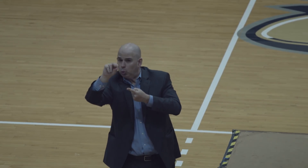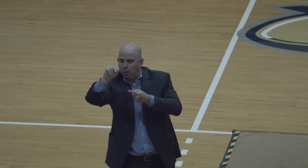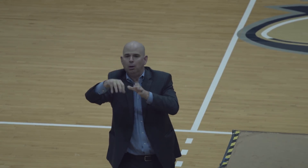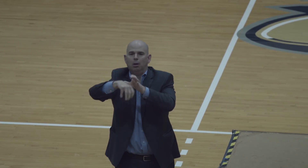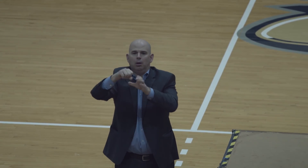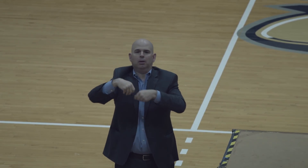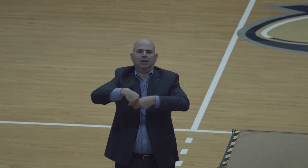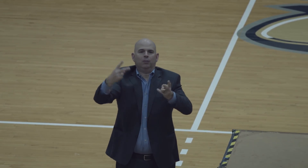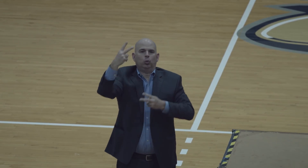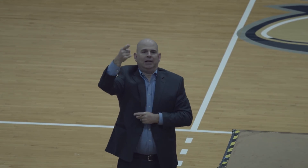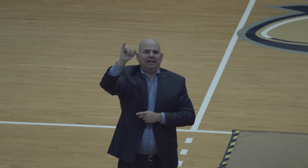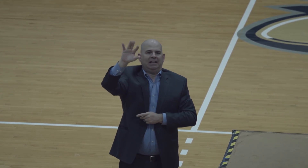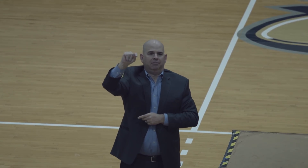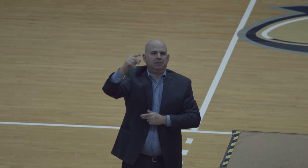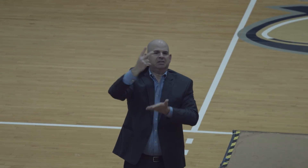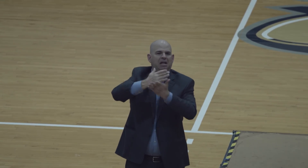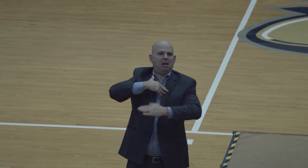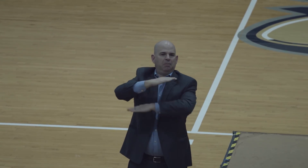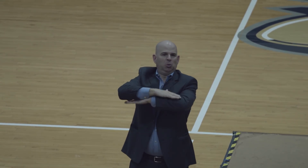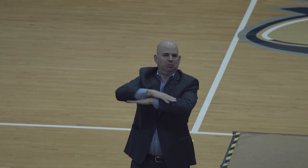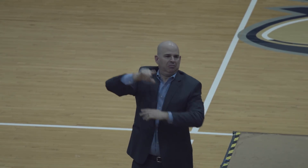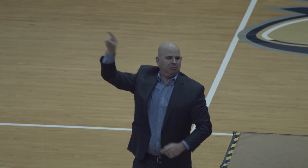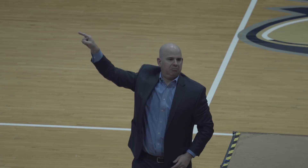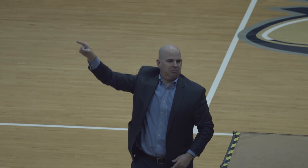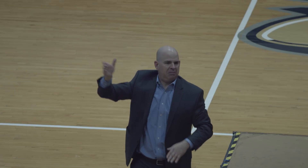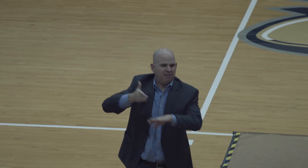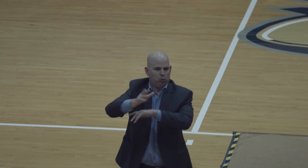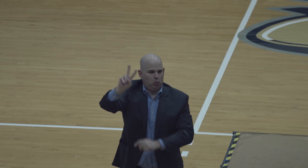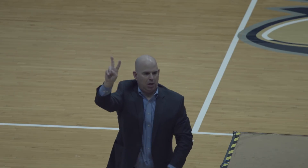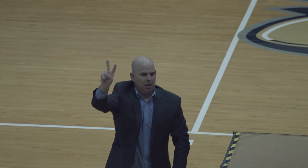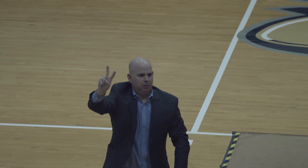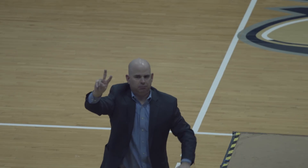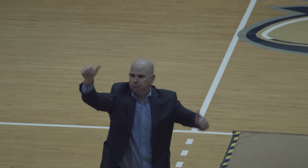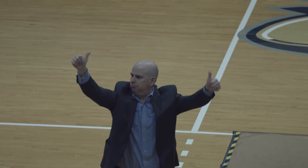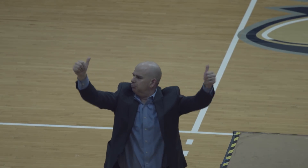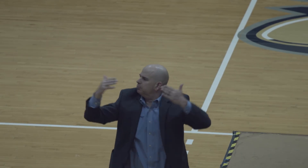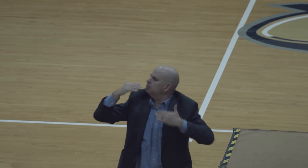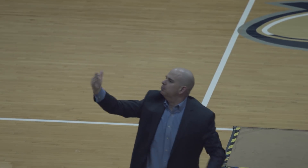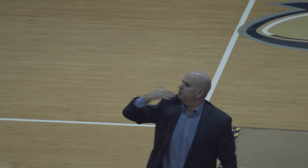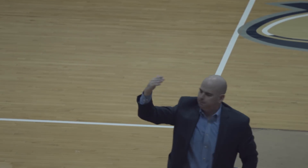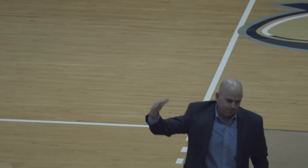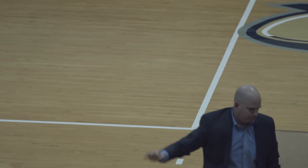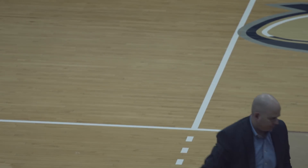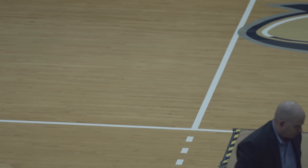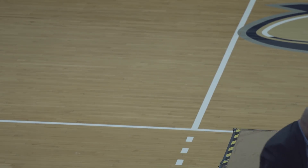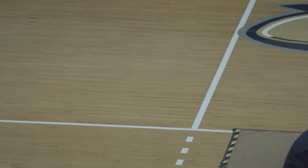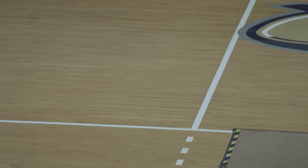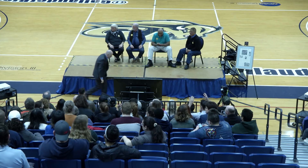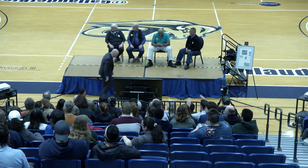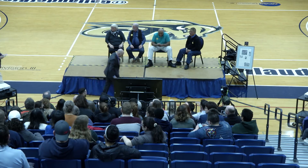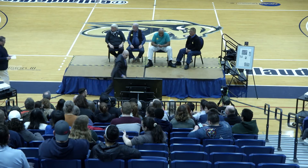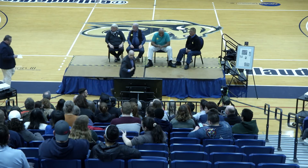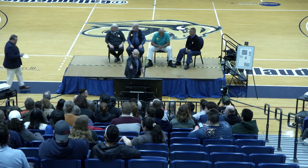until I believe 2:30, at which point we'll do drawings for two gifts at our booth. Two Sorensen sponsored gifts. Thank